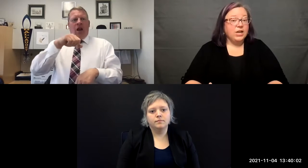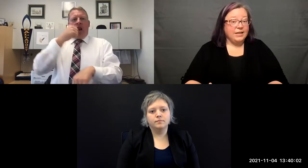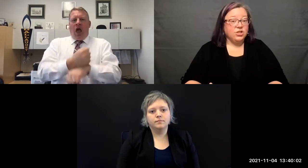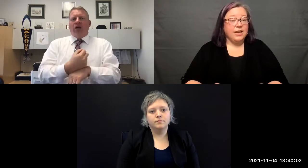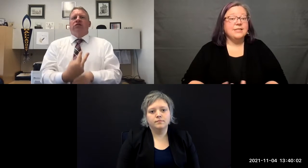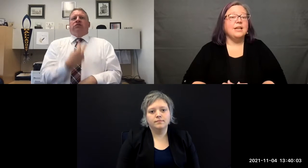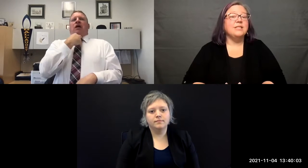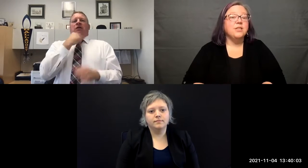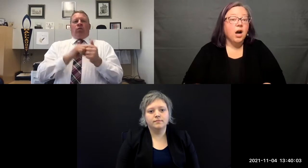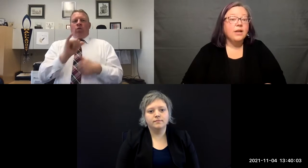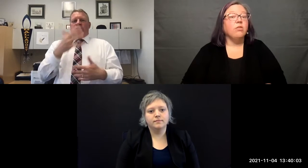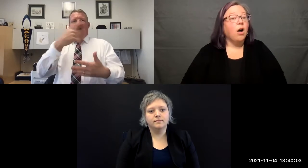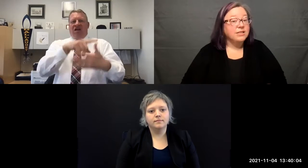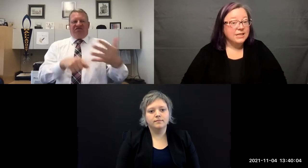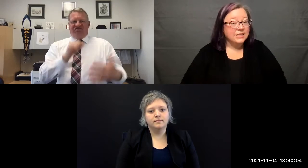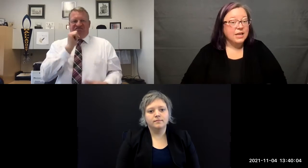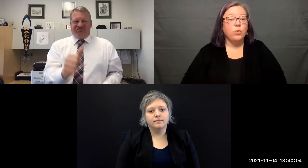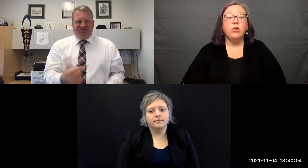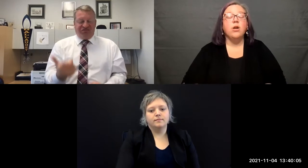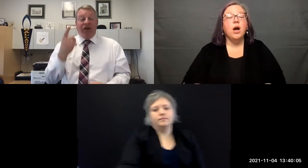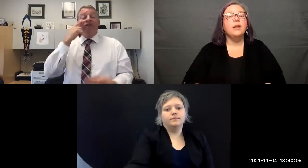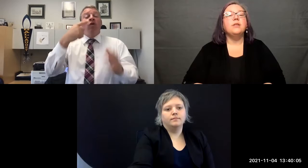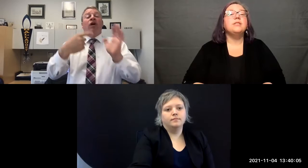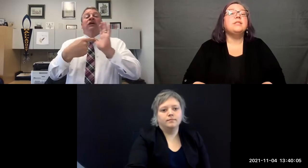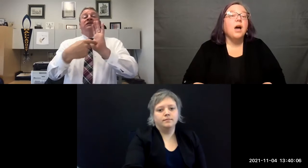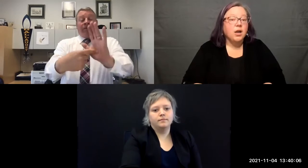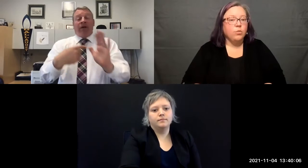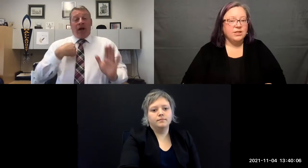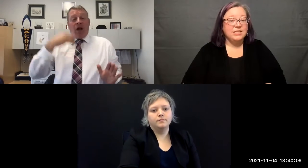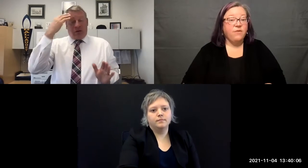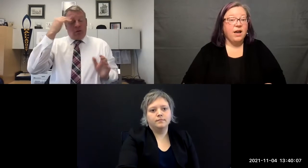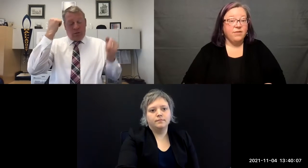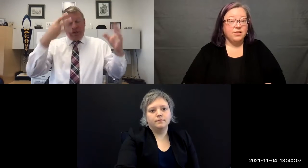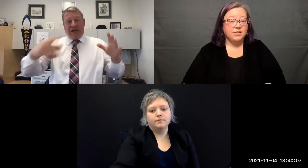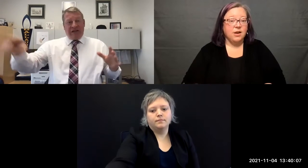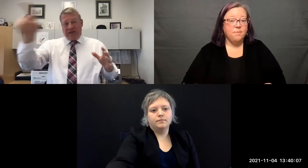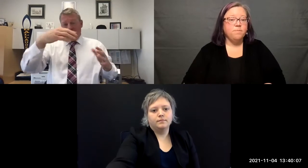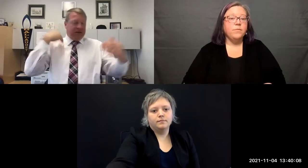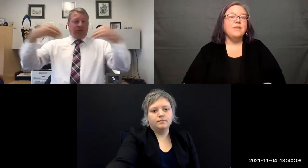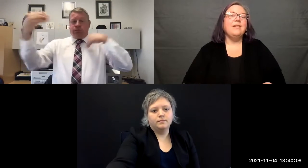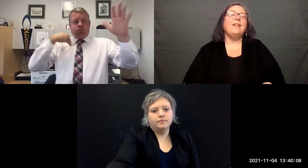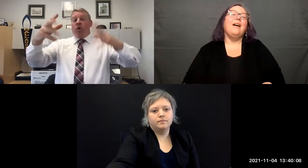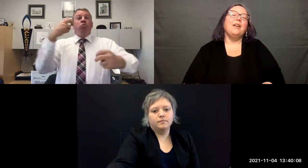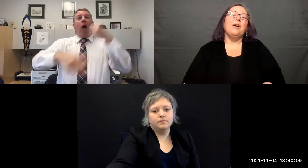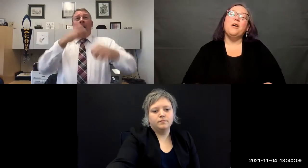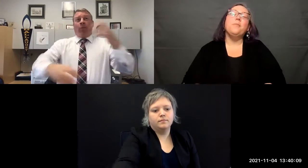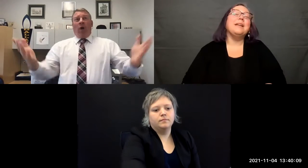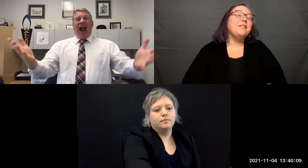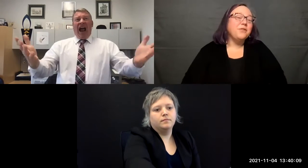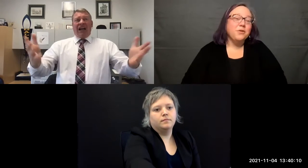change. Like I said, it's not locked in and we are not stuck with these 5 at this time. Now, I know many of you have